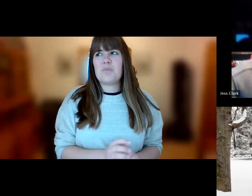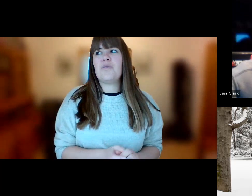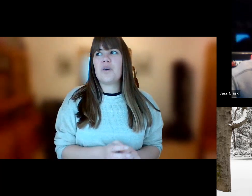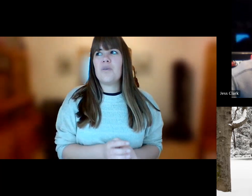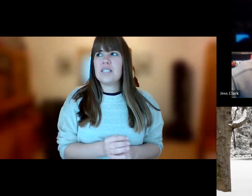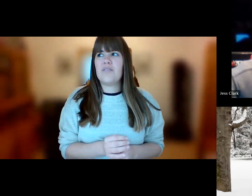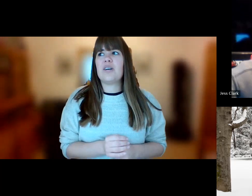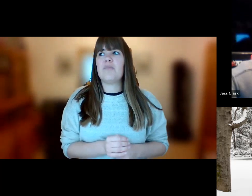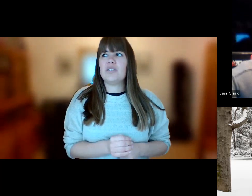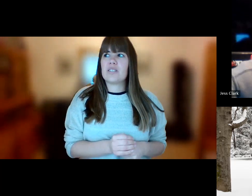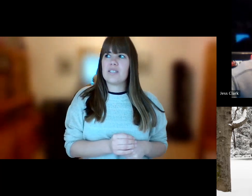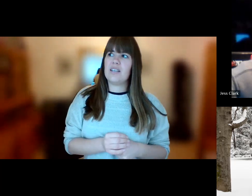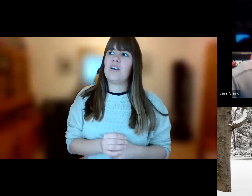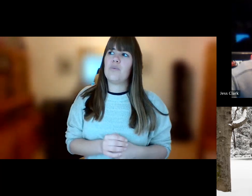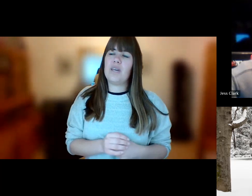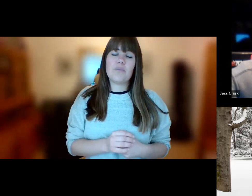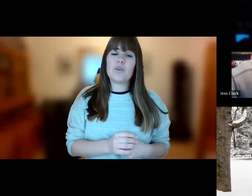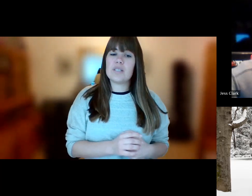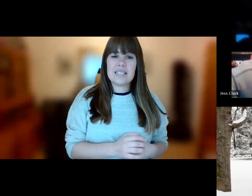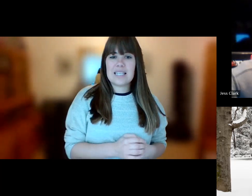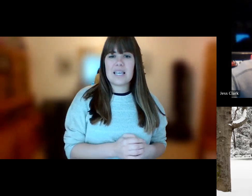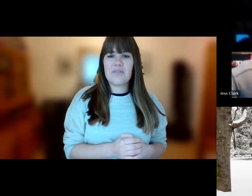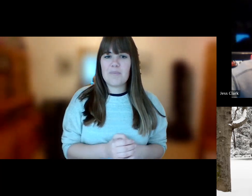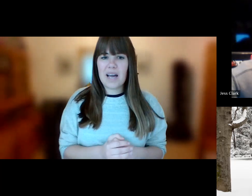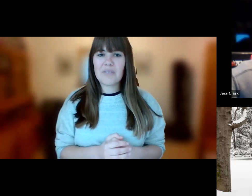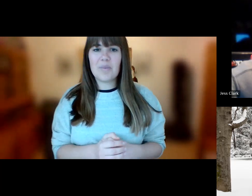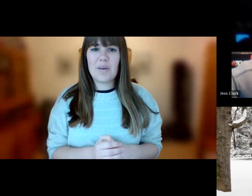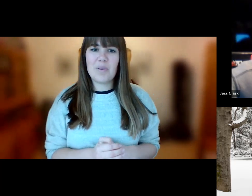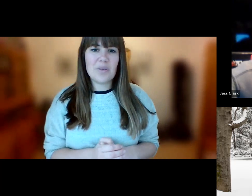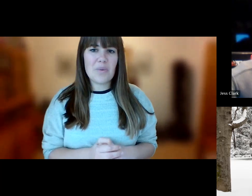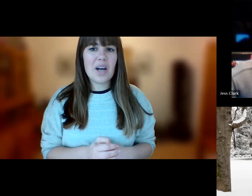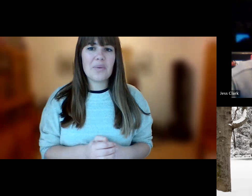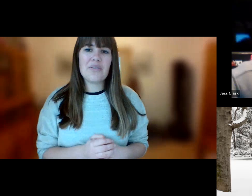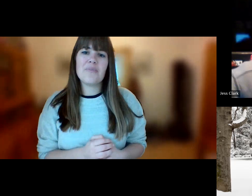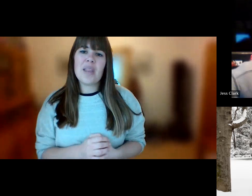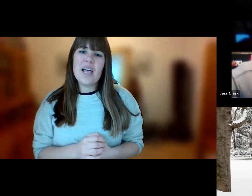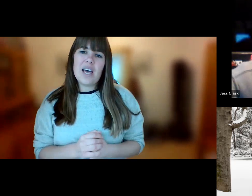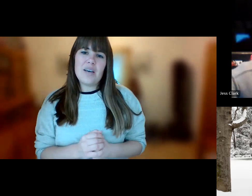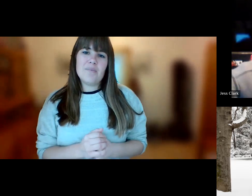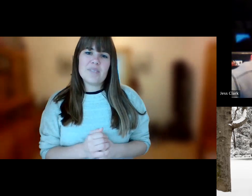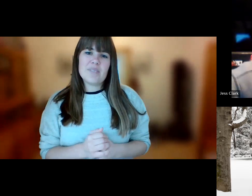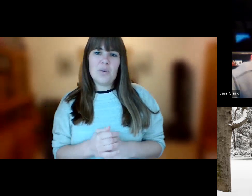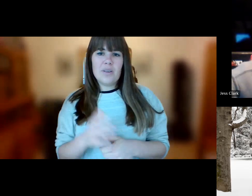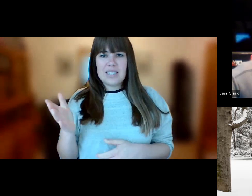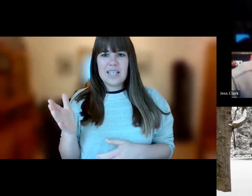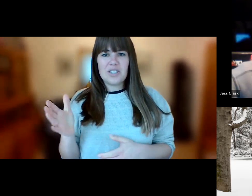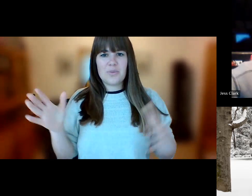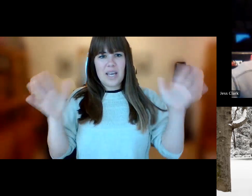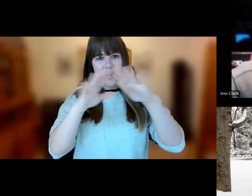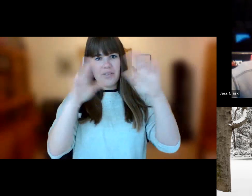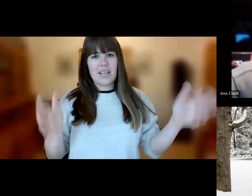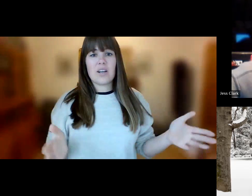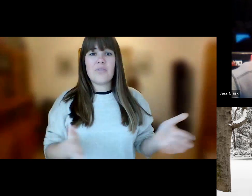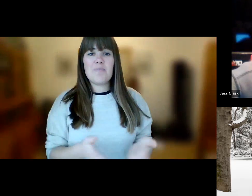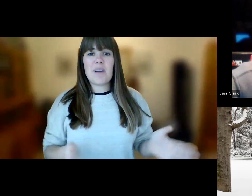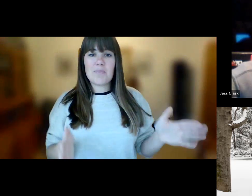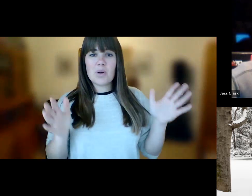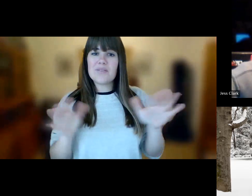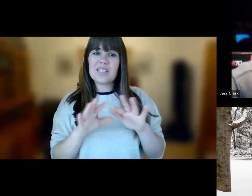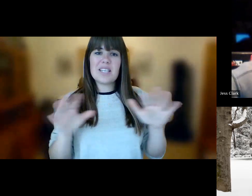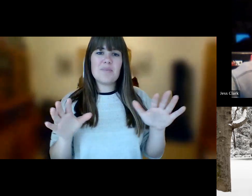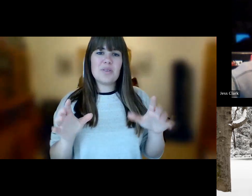So for Sport for Confidence, it very much looks, we constantly seek feedback from the people that we work with. So at all of our sessions, we have a